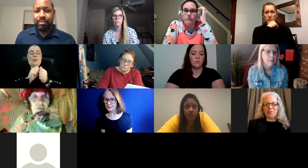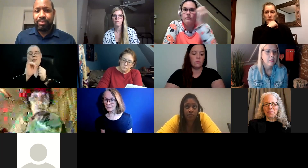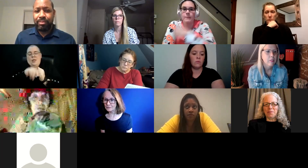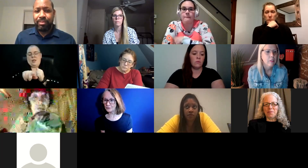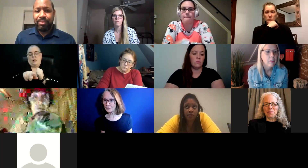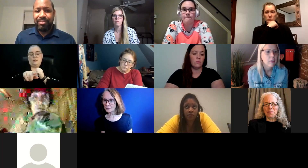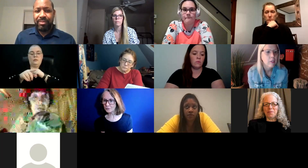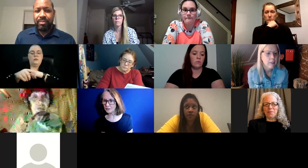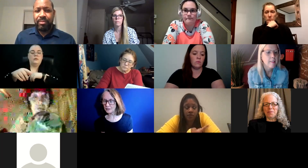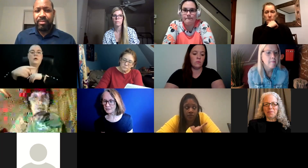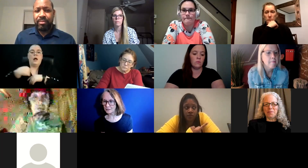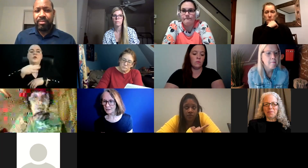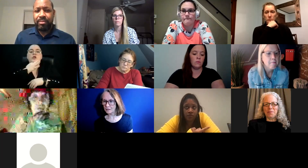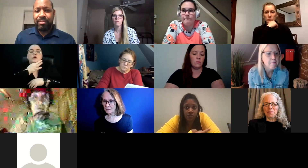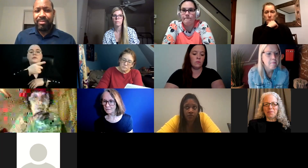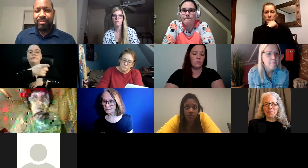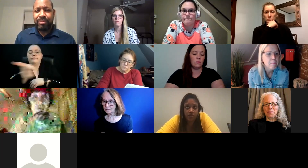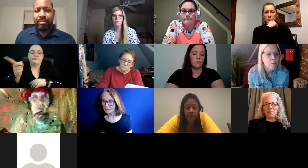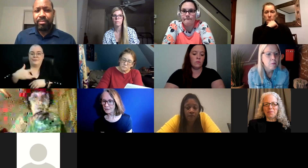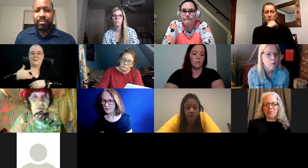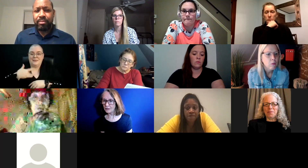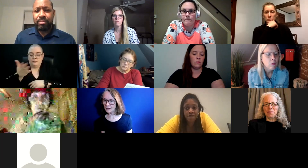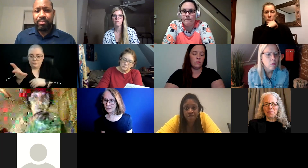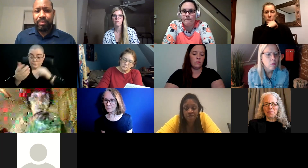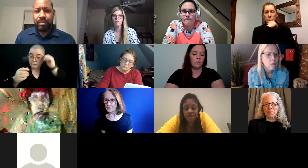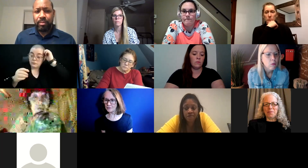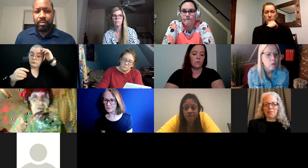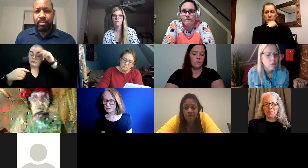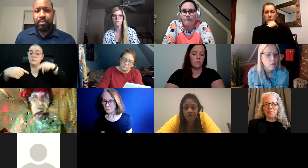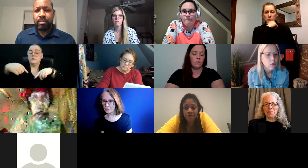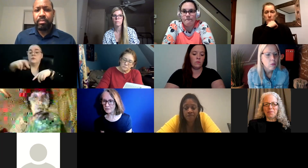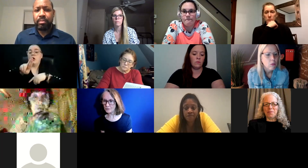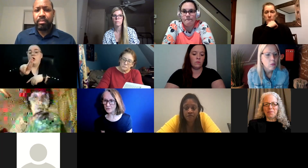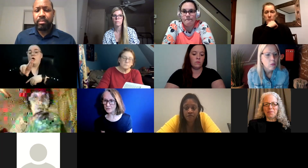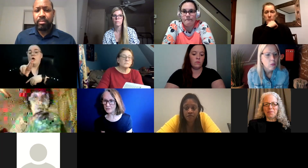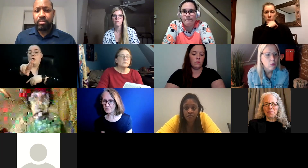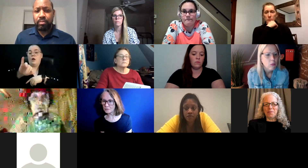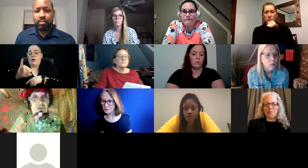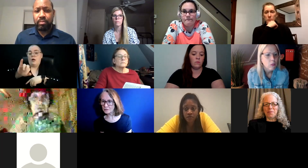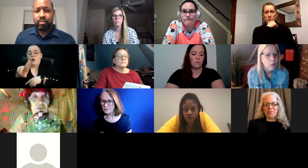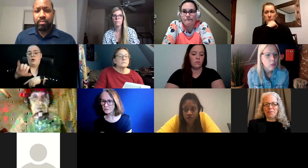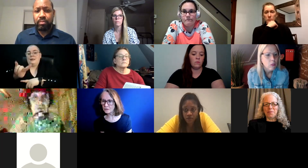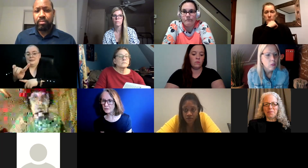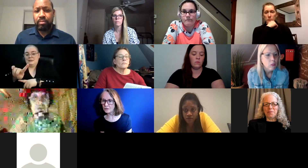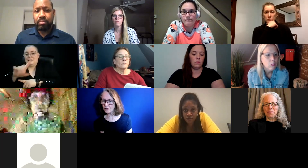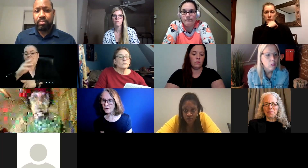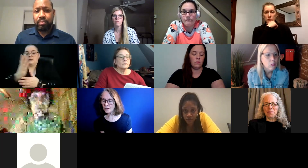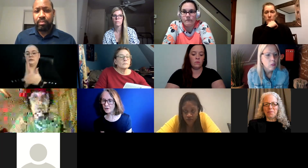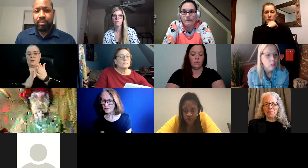So a little bit related to that, I'm asking you guys, I'm curious how you feel about this.